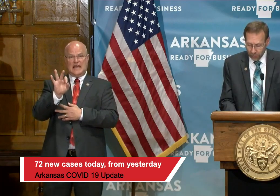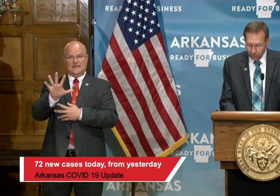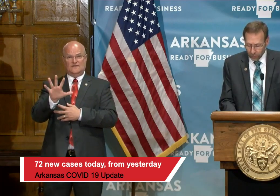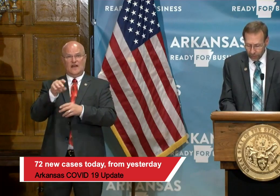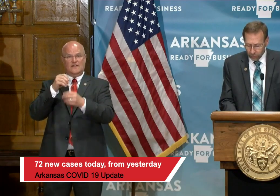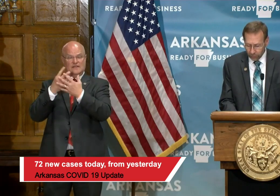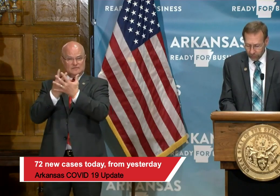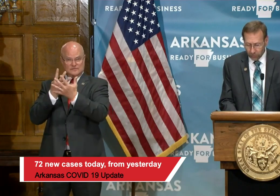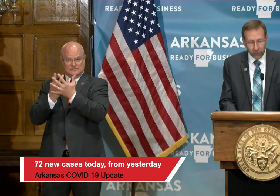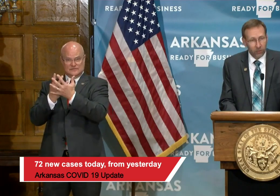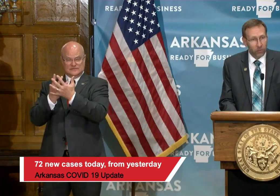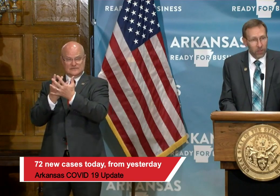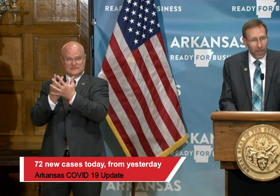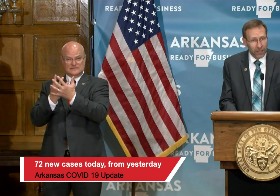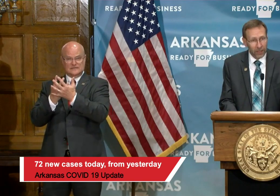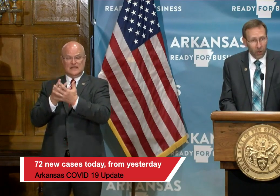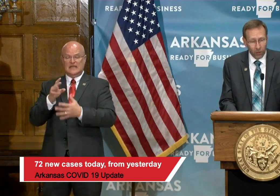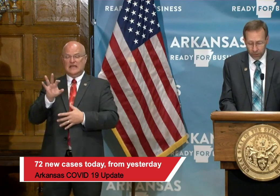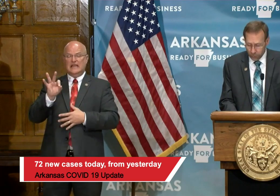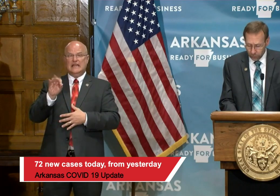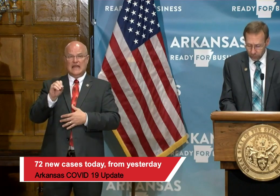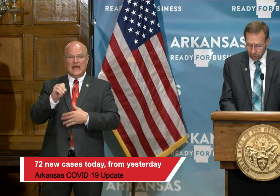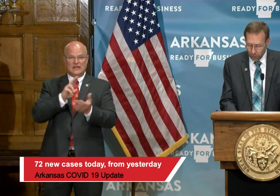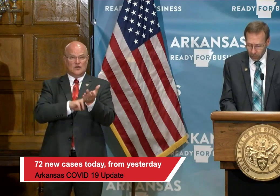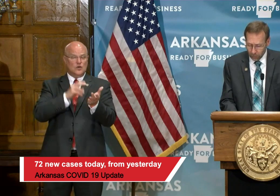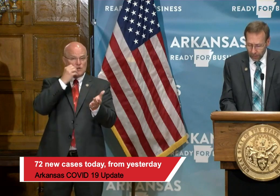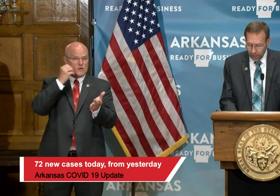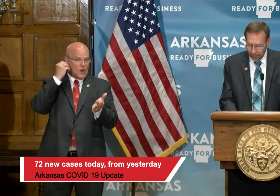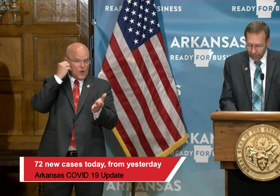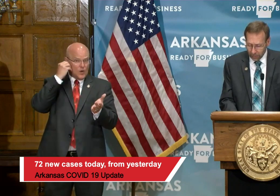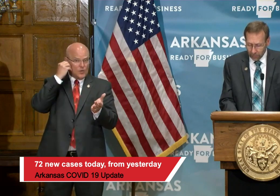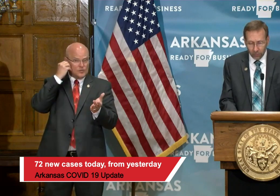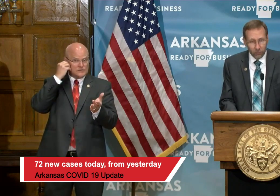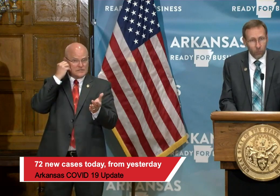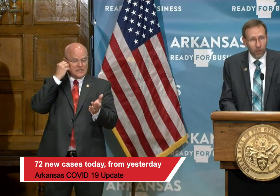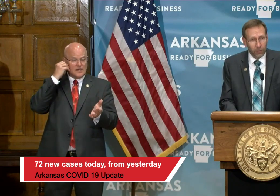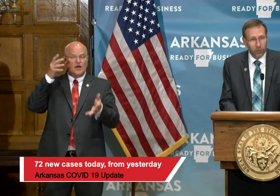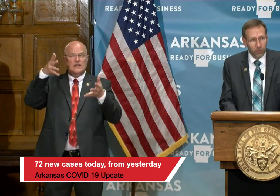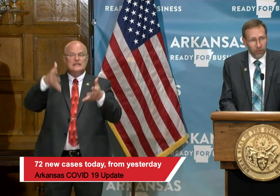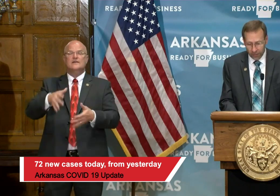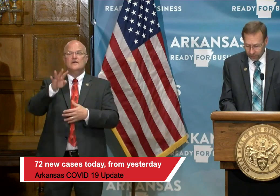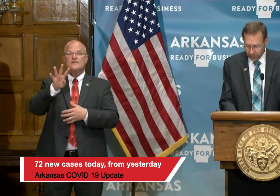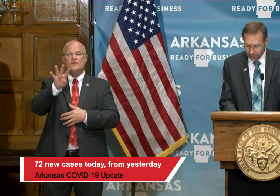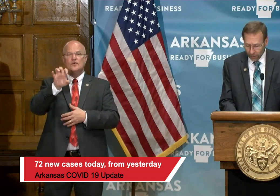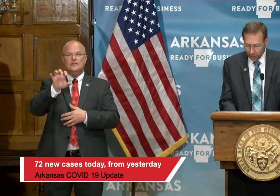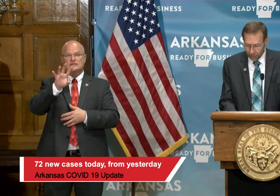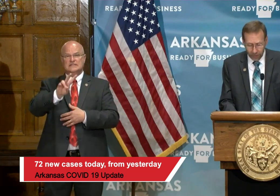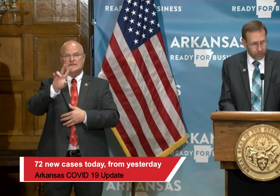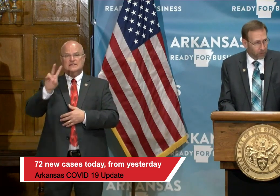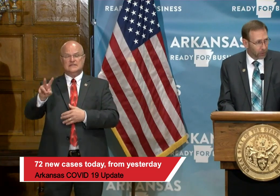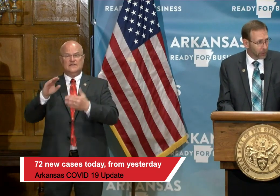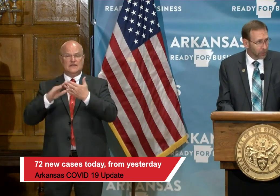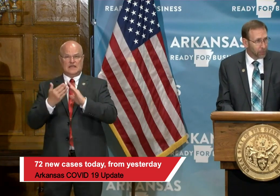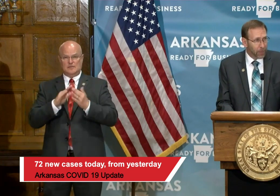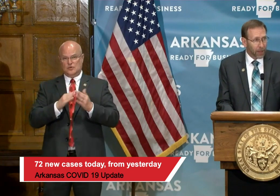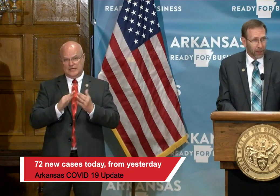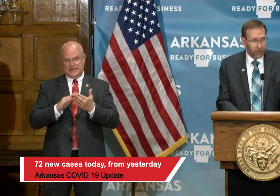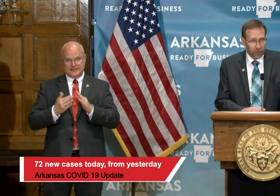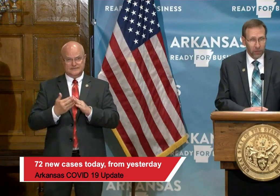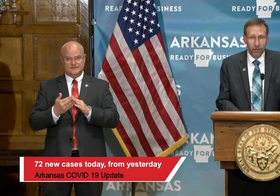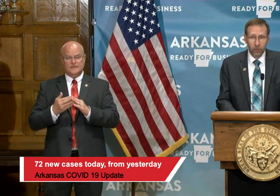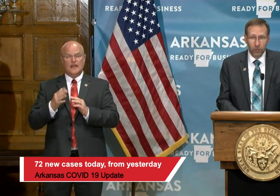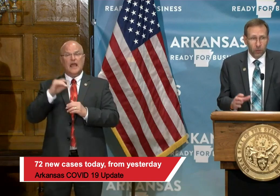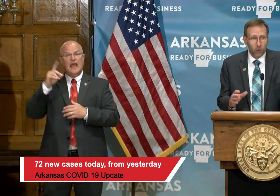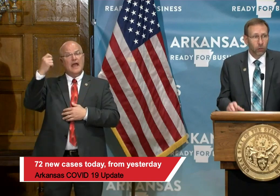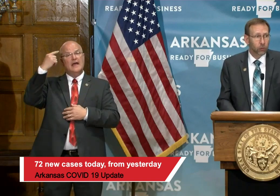295 of those are in correctional facilities, 90 are in nursing homes, and 477 are in the community.